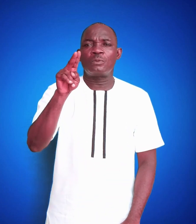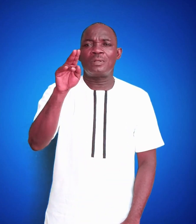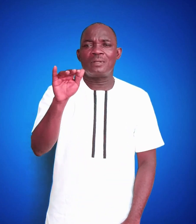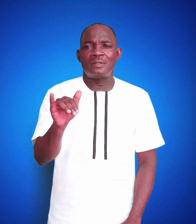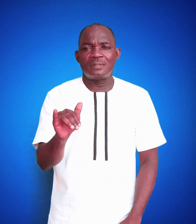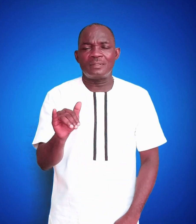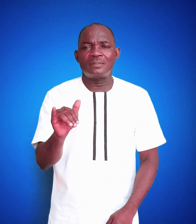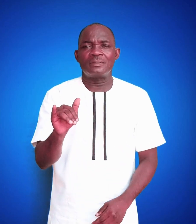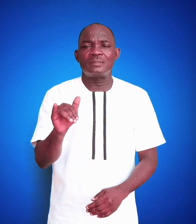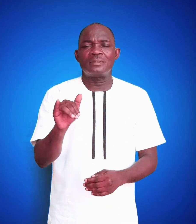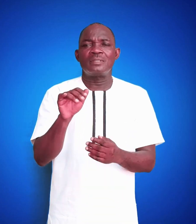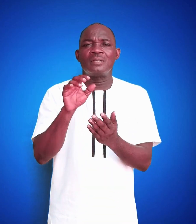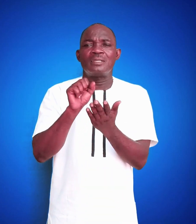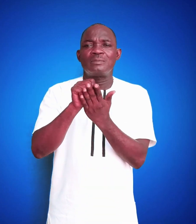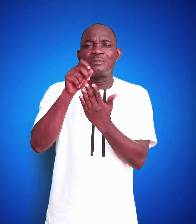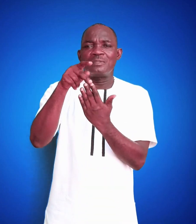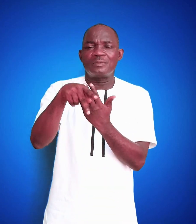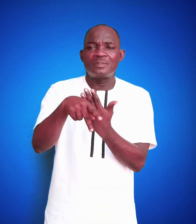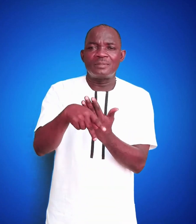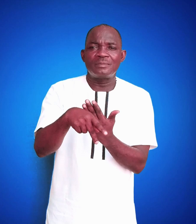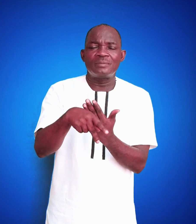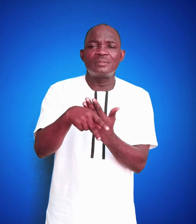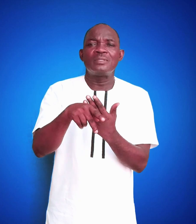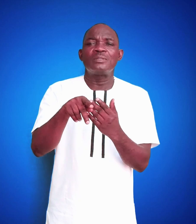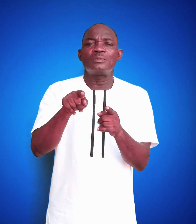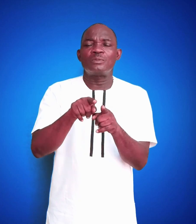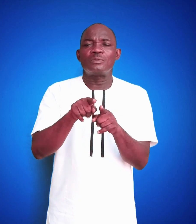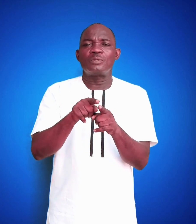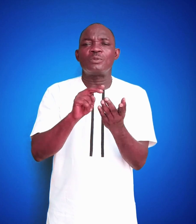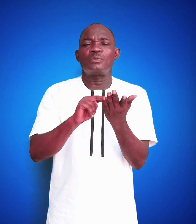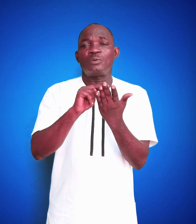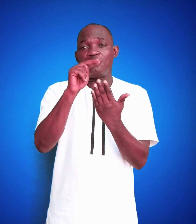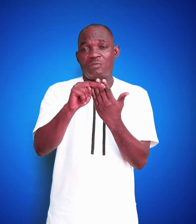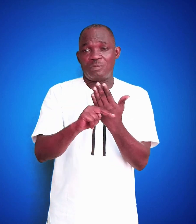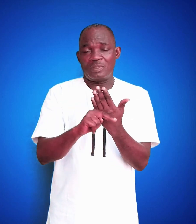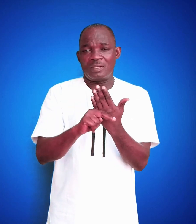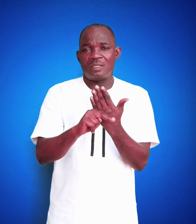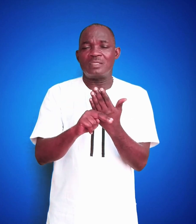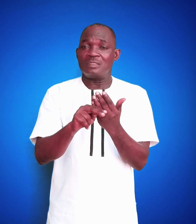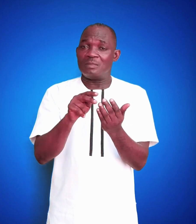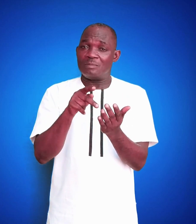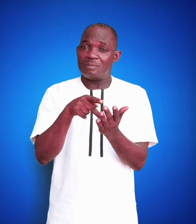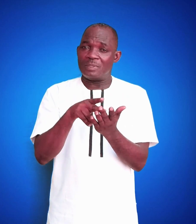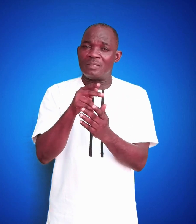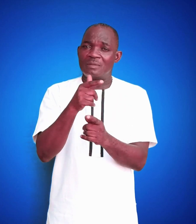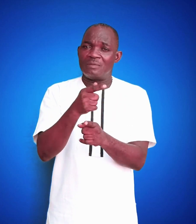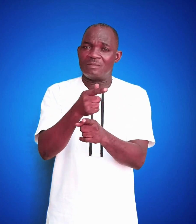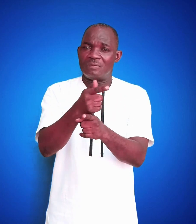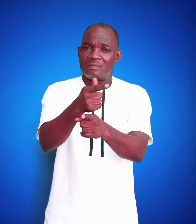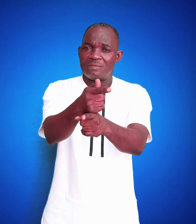July, September, and November.